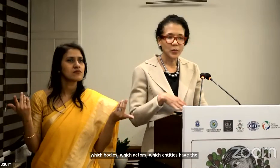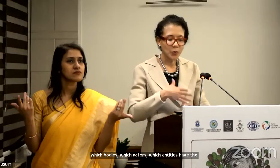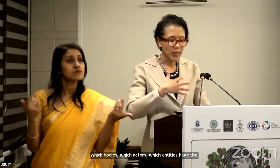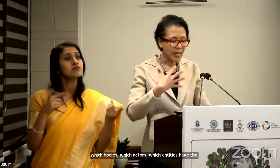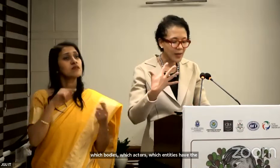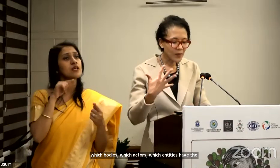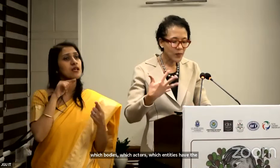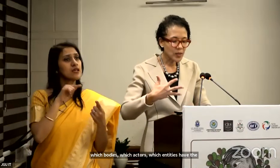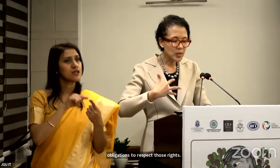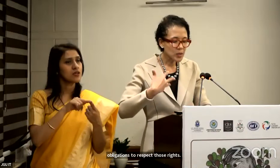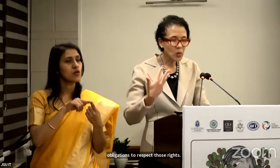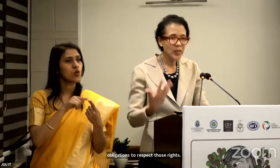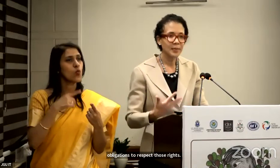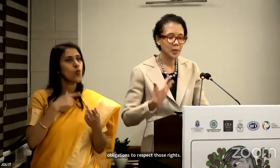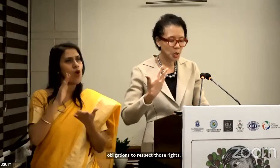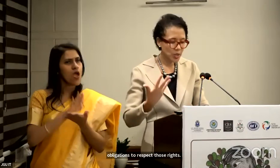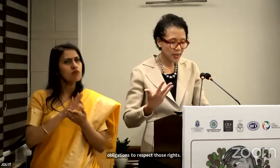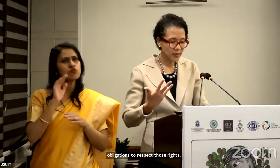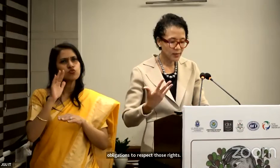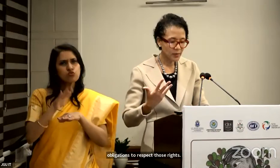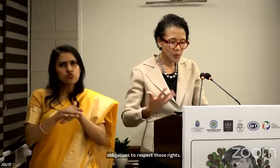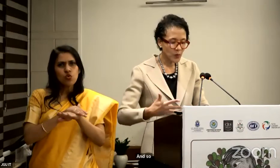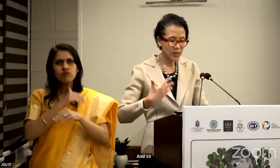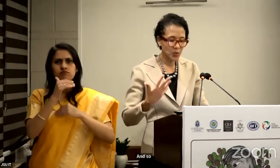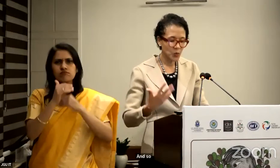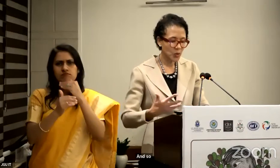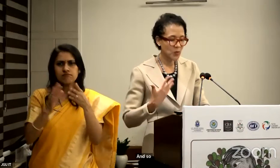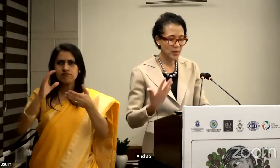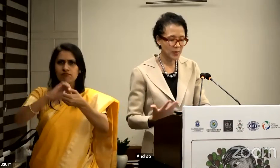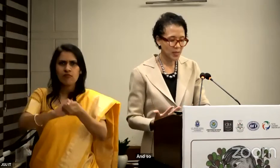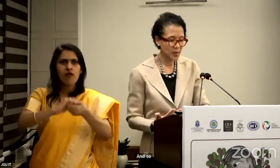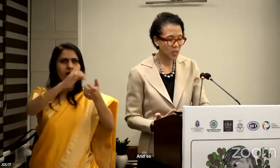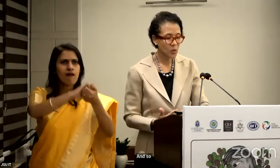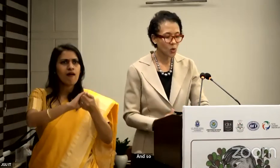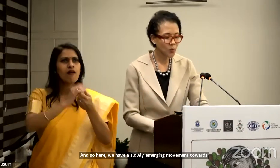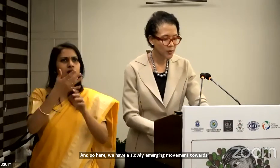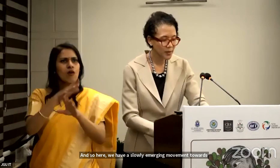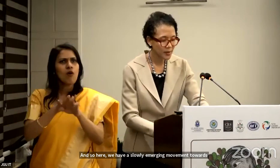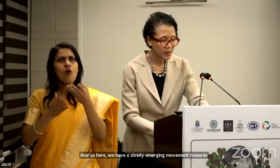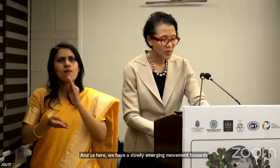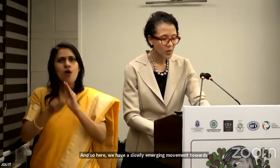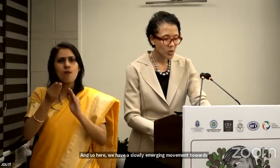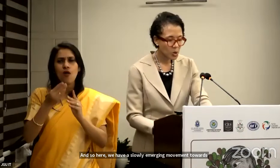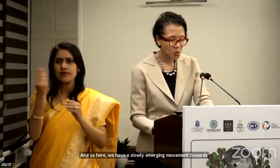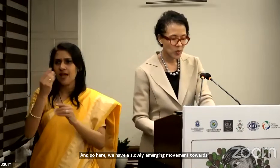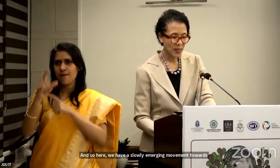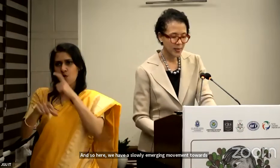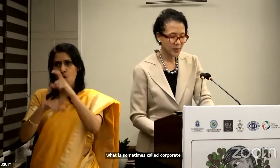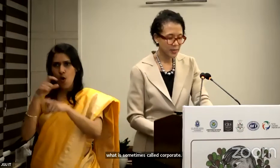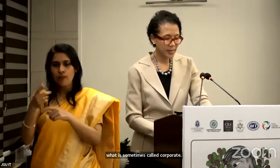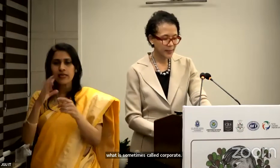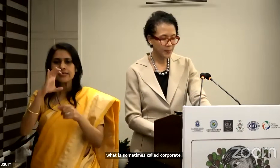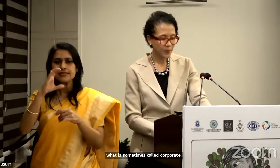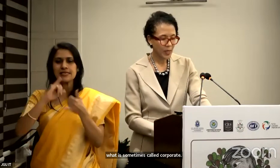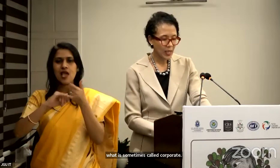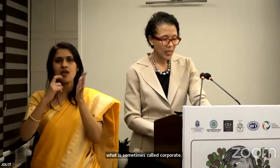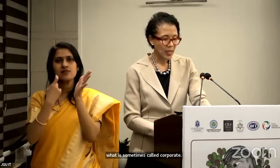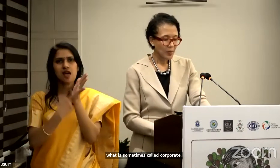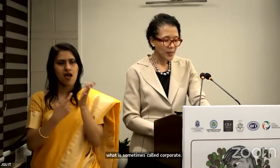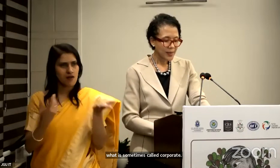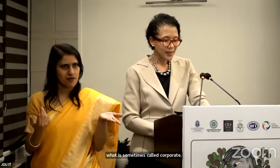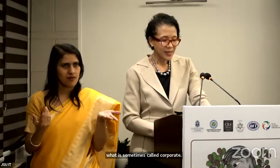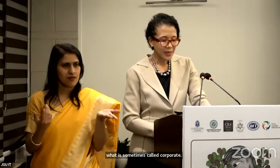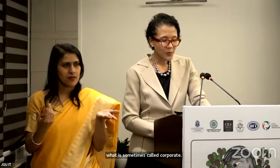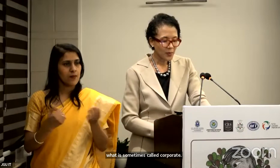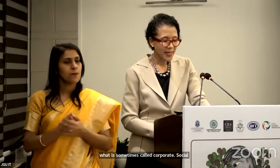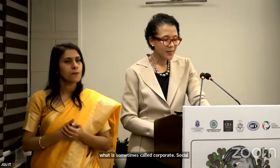here we have a slowly emerging movement towards what is sometimes called corporate social responsibility,